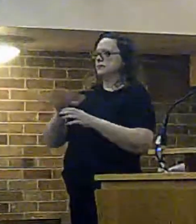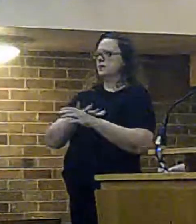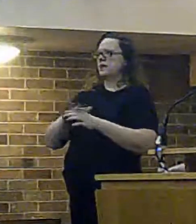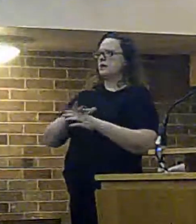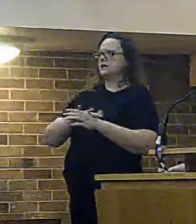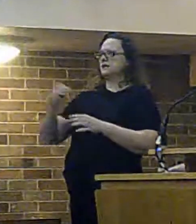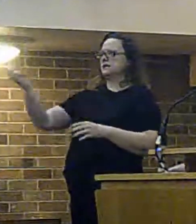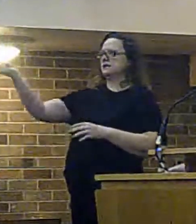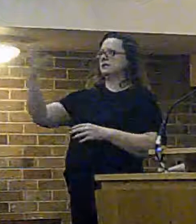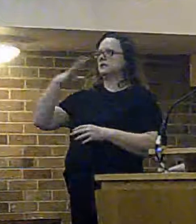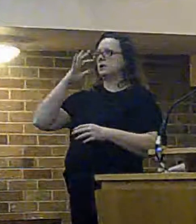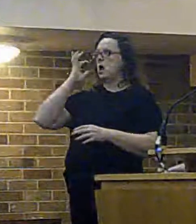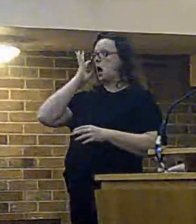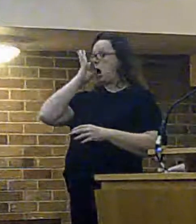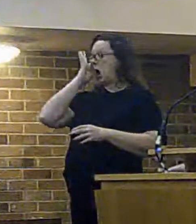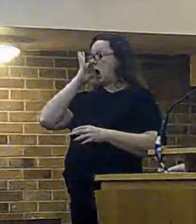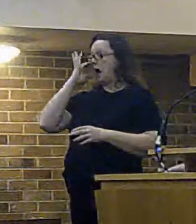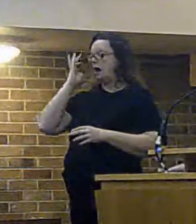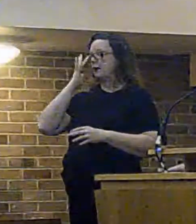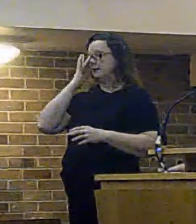Okay,